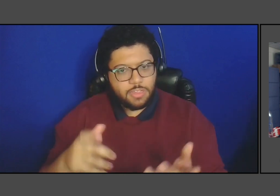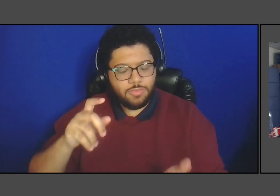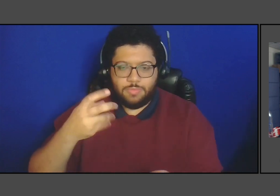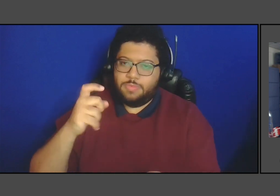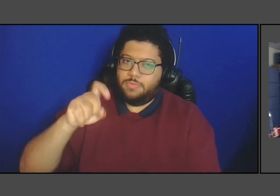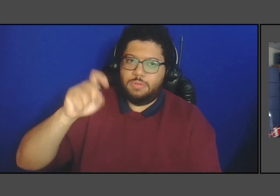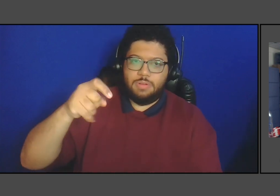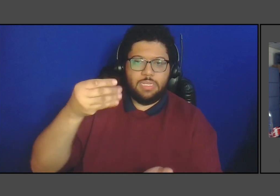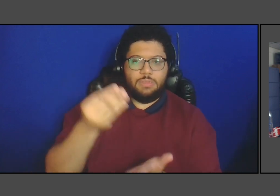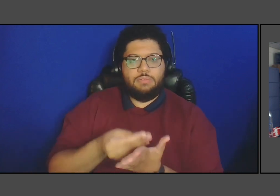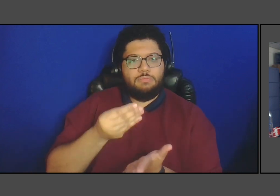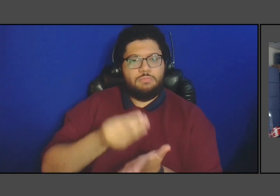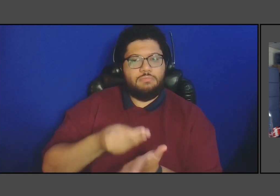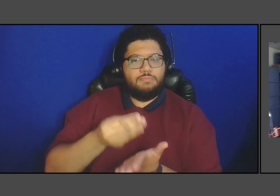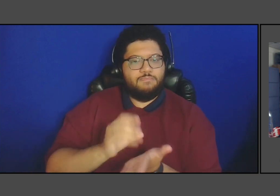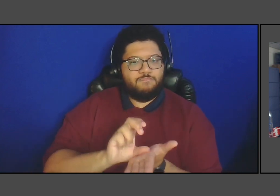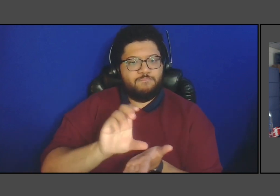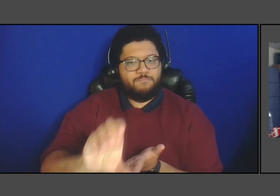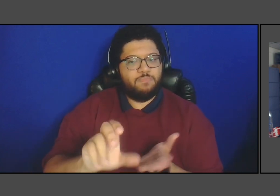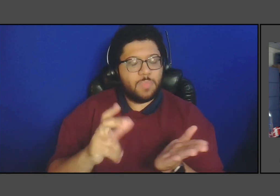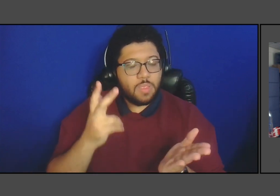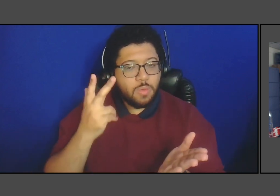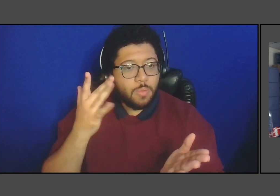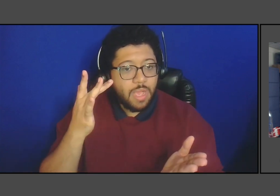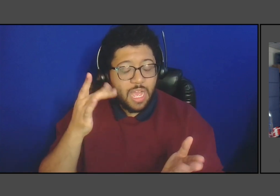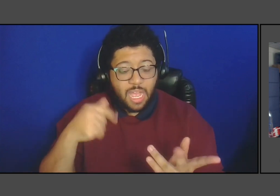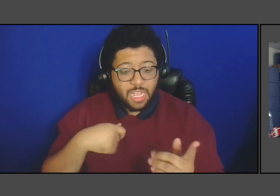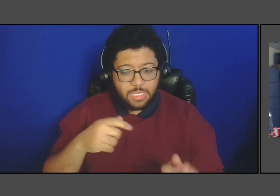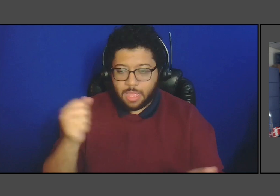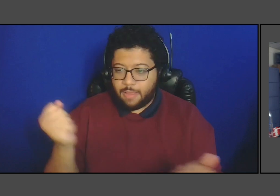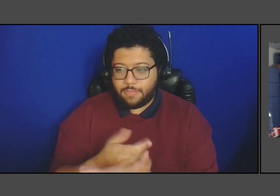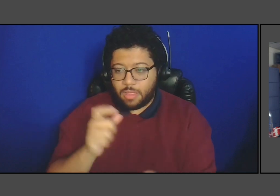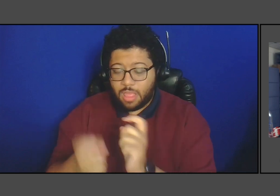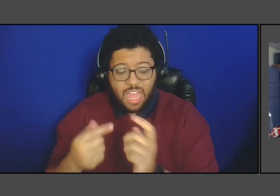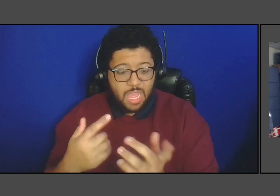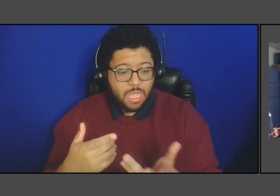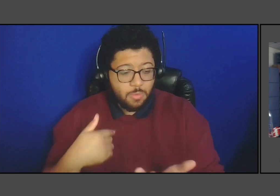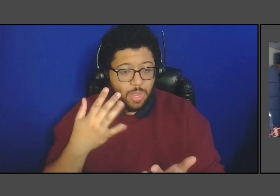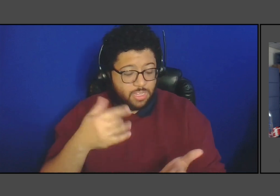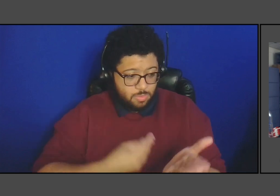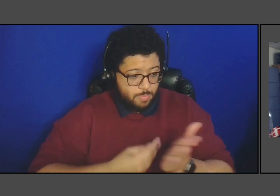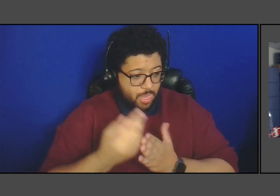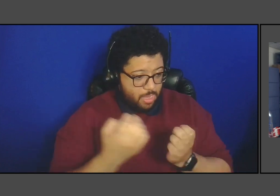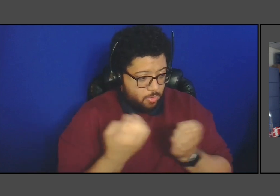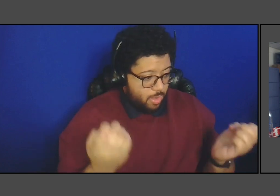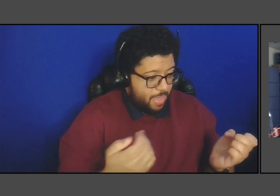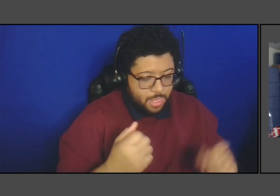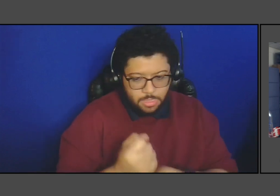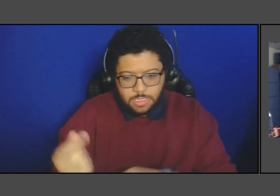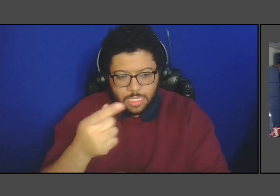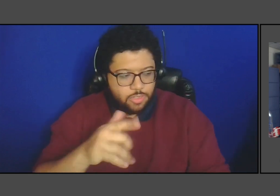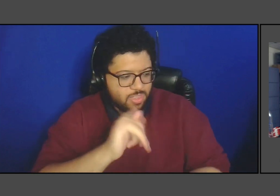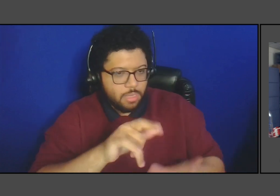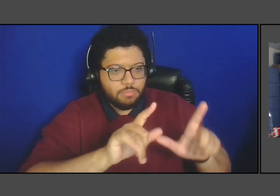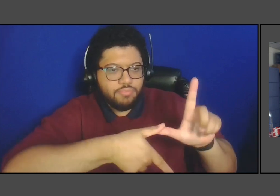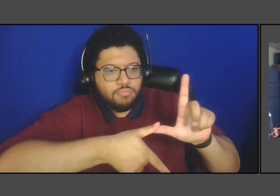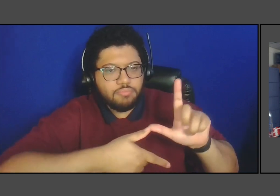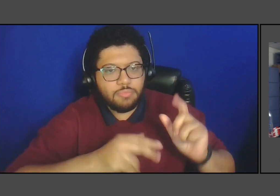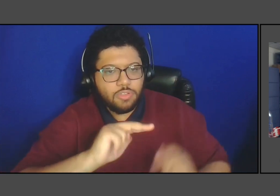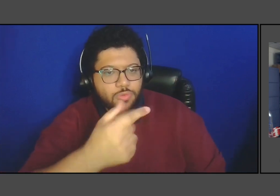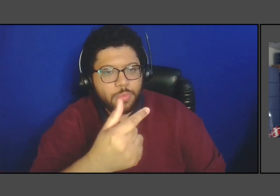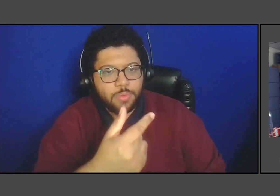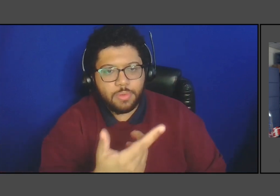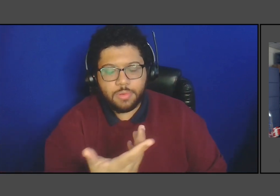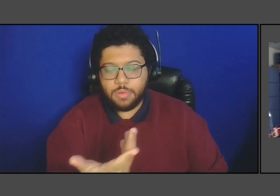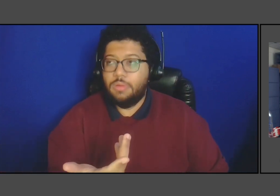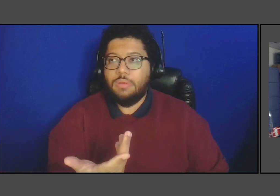so quickly that everything, the equipment you buy can be antiquated in a year. But yet it's so dynamic, some of the 3D work that I see people doing